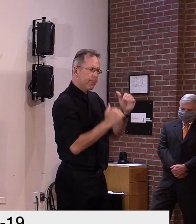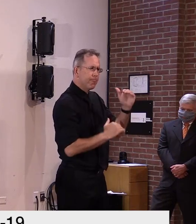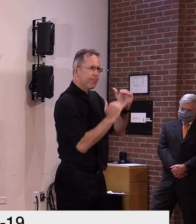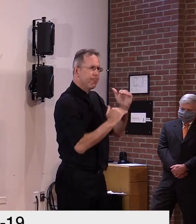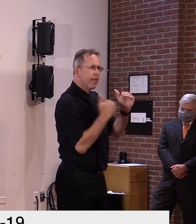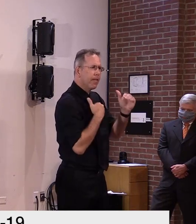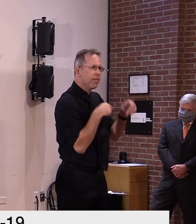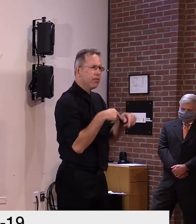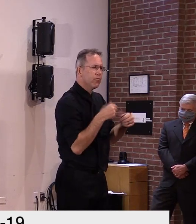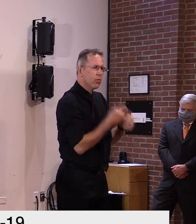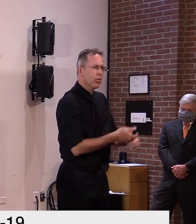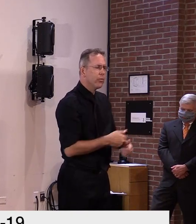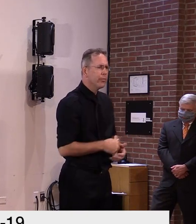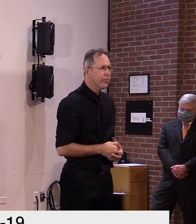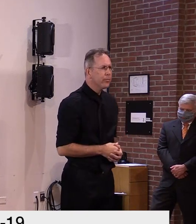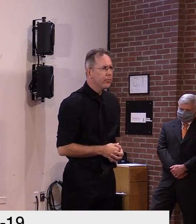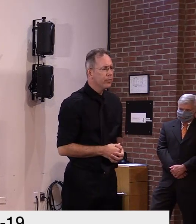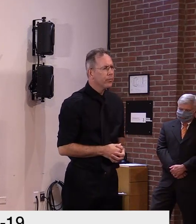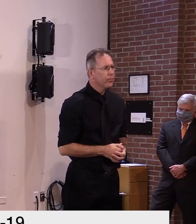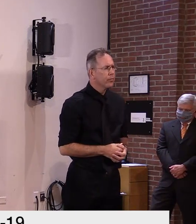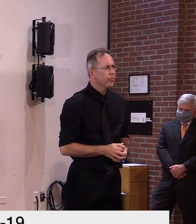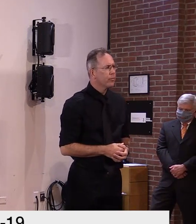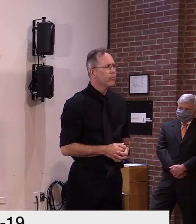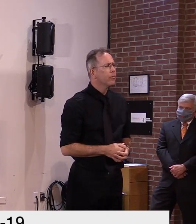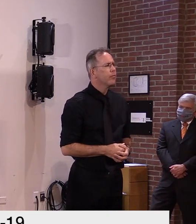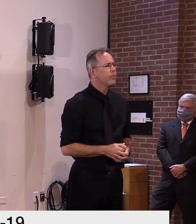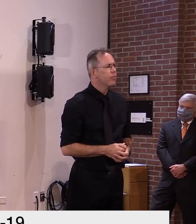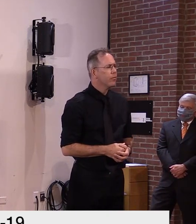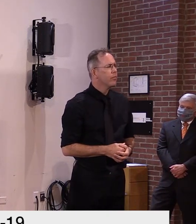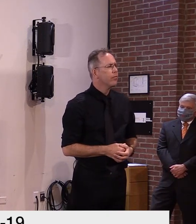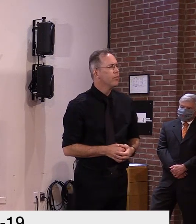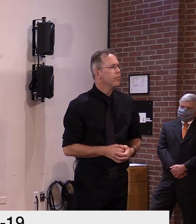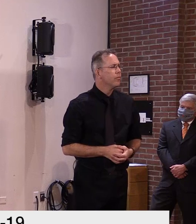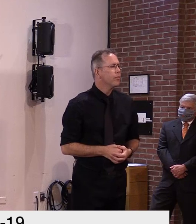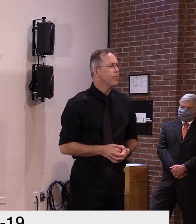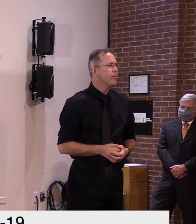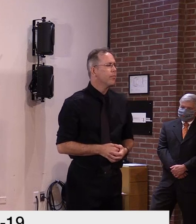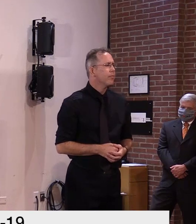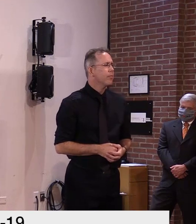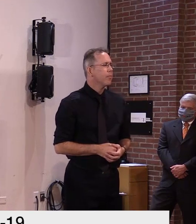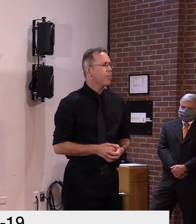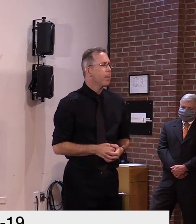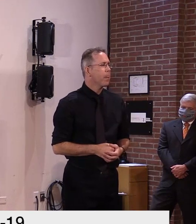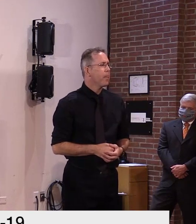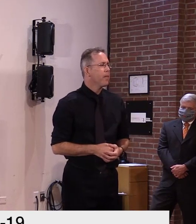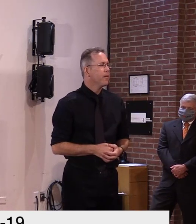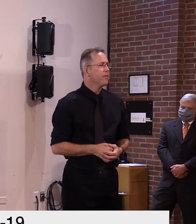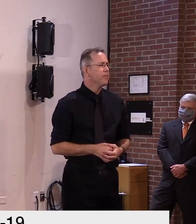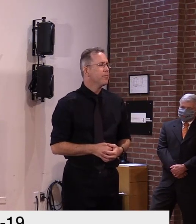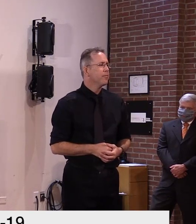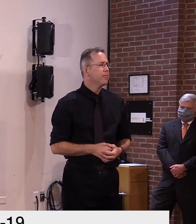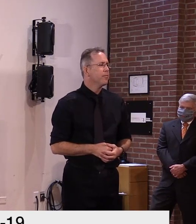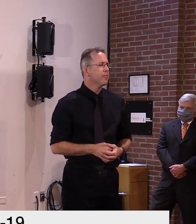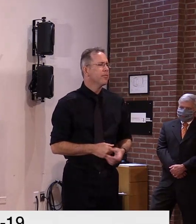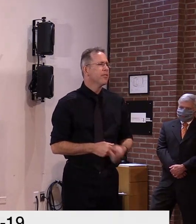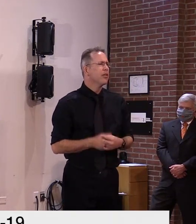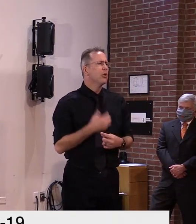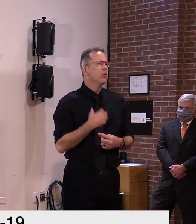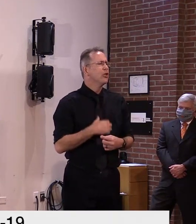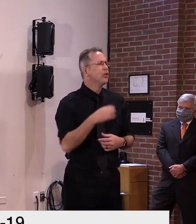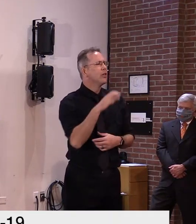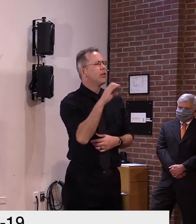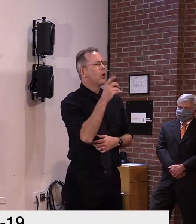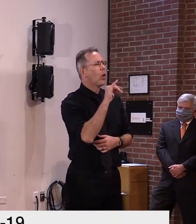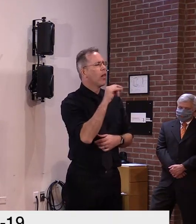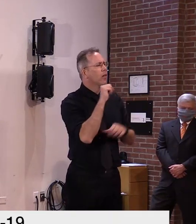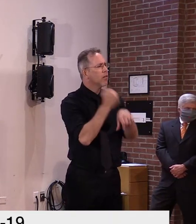Yeah, it'd be nice if we could go back to our old standards with regard to E. coli, but that's neither here nor there. All right, thank you both very